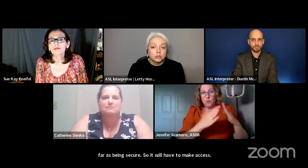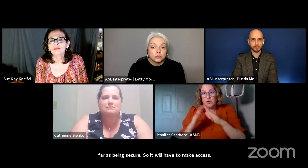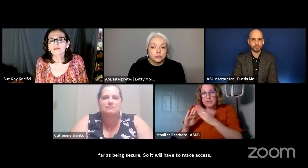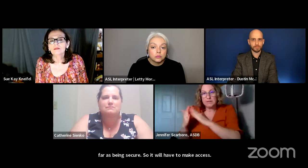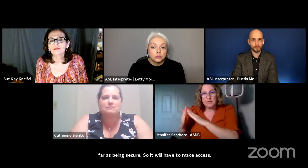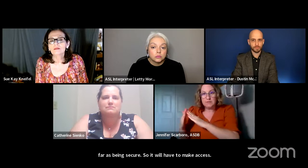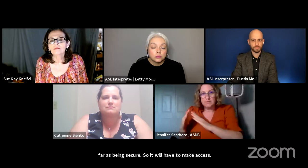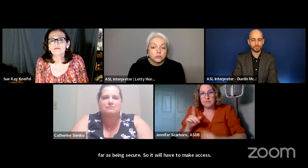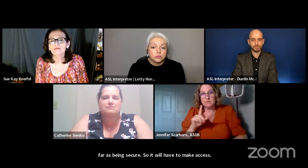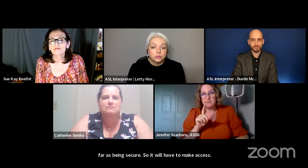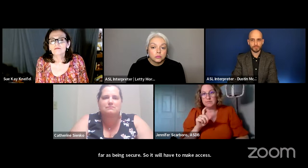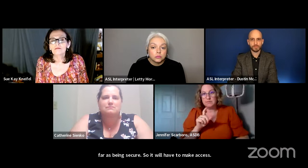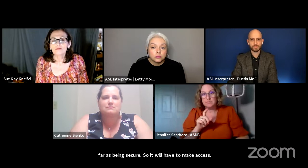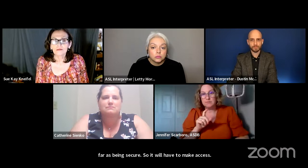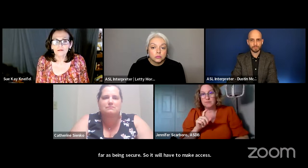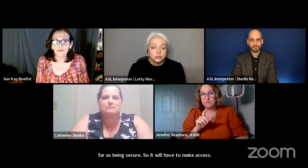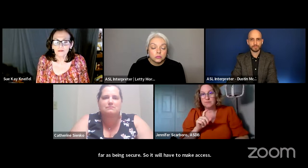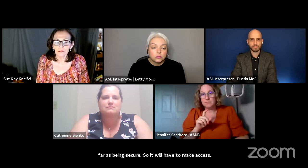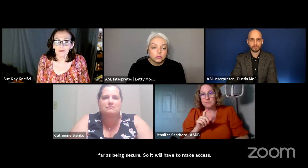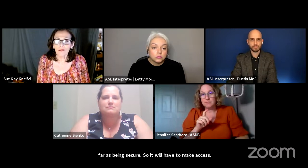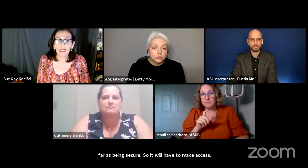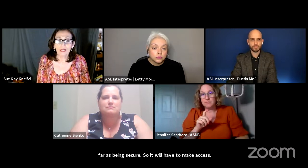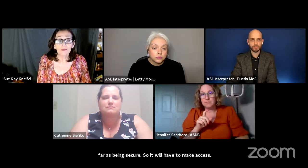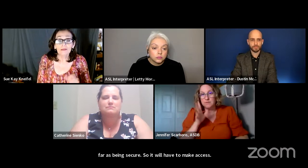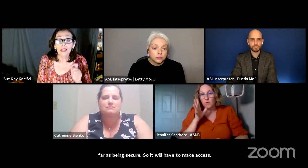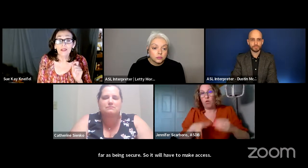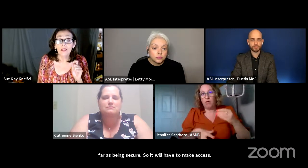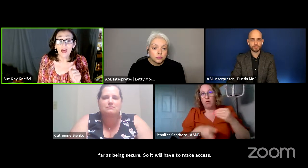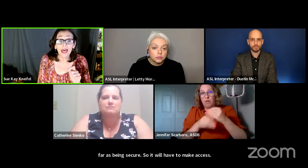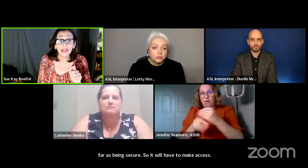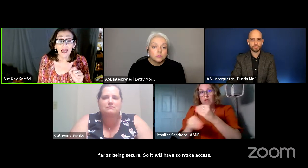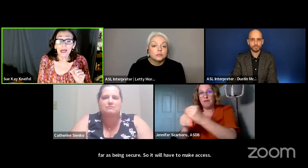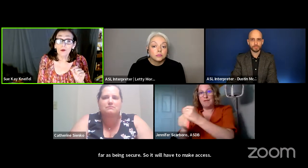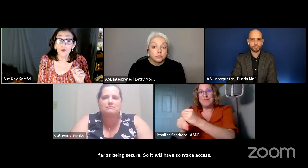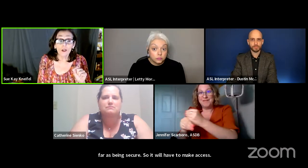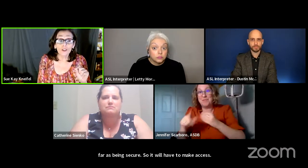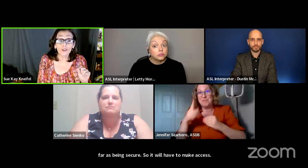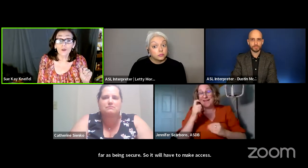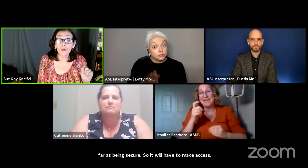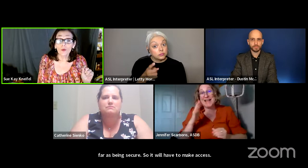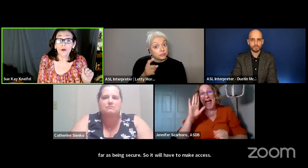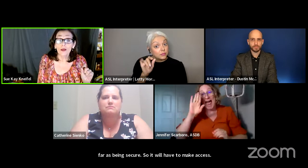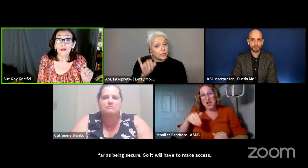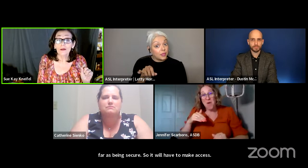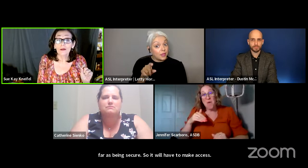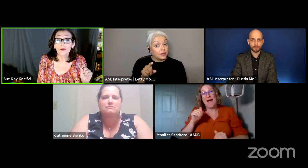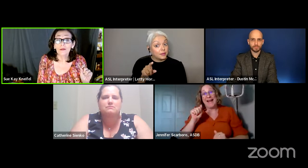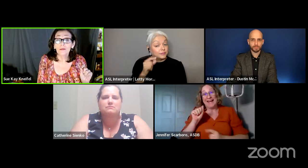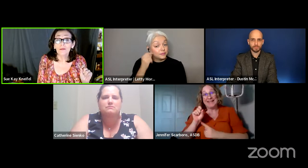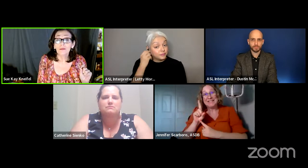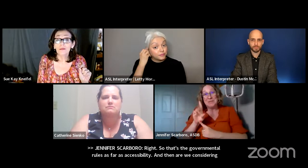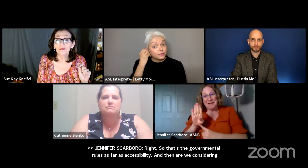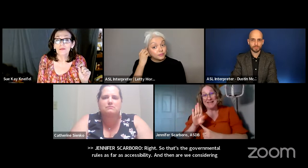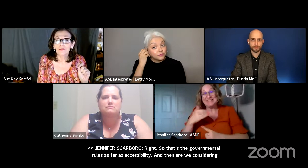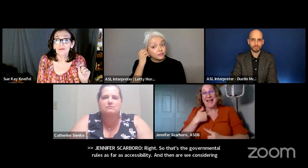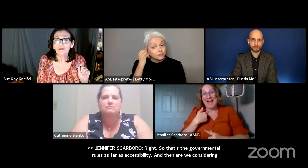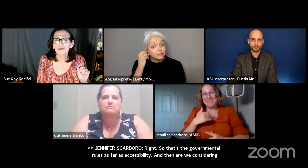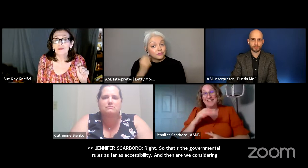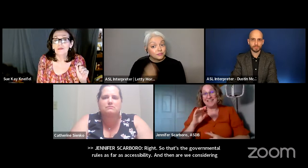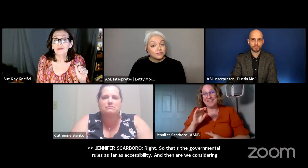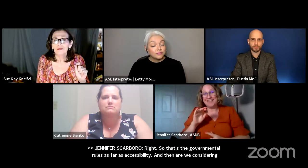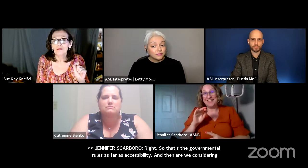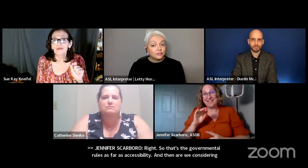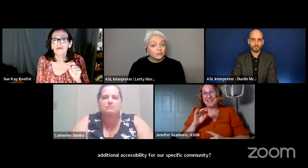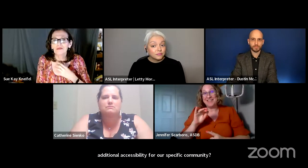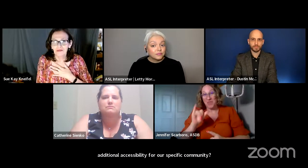considering additional accessibility for our specific community? That I'm going Will to. that be added in? Because I